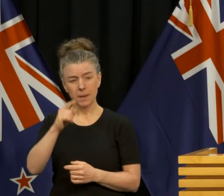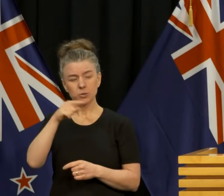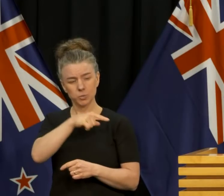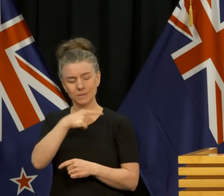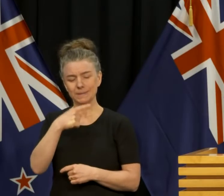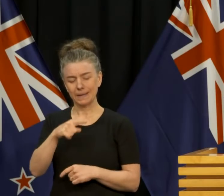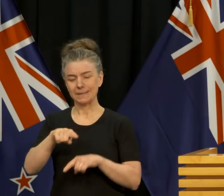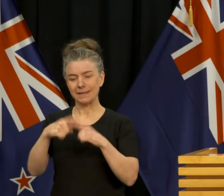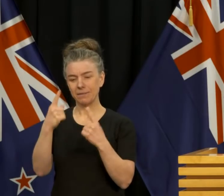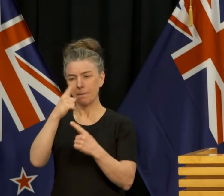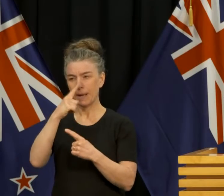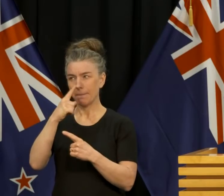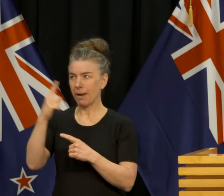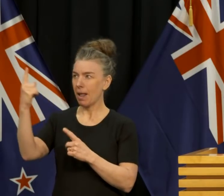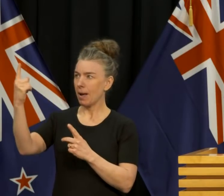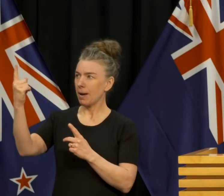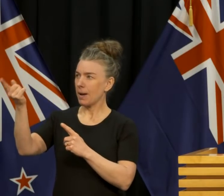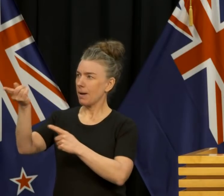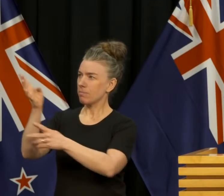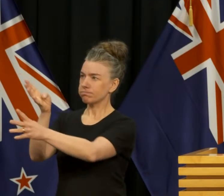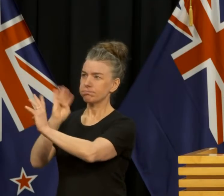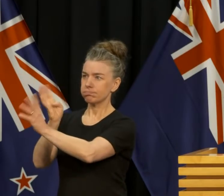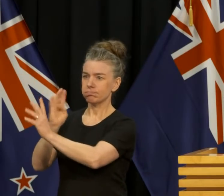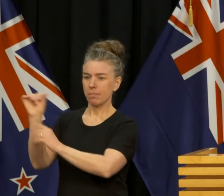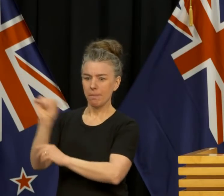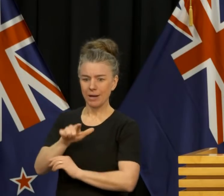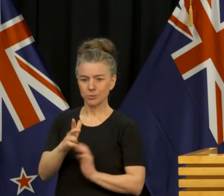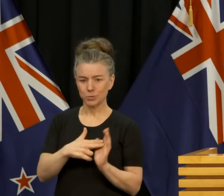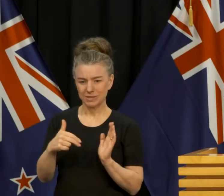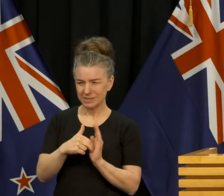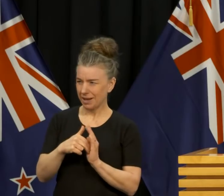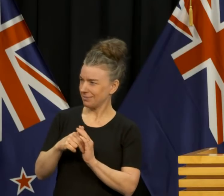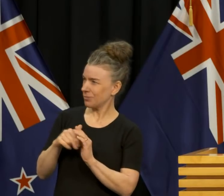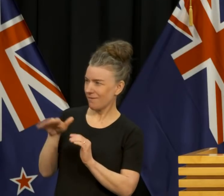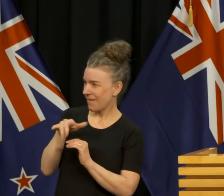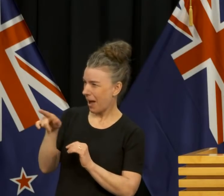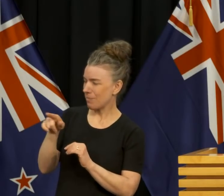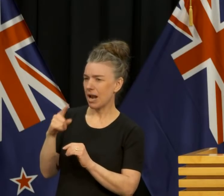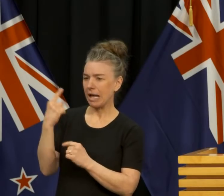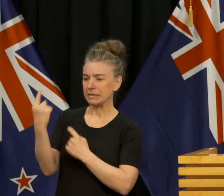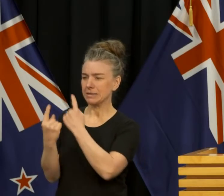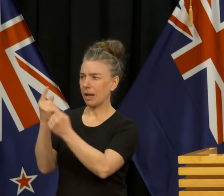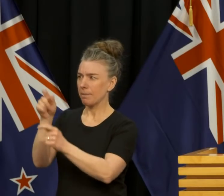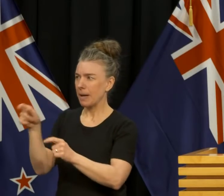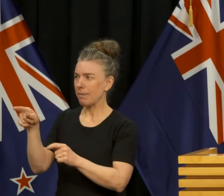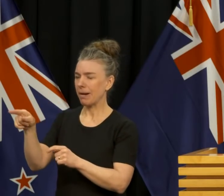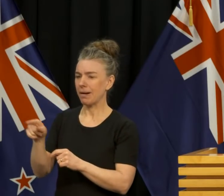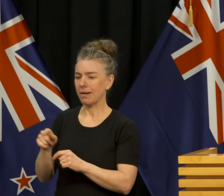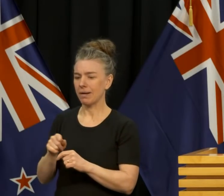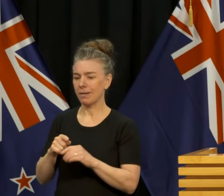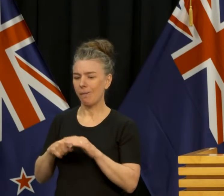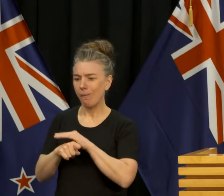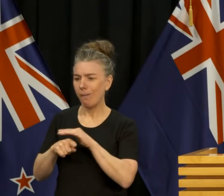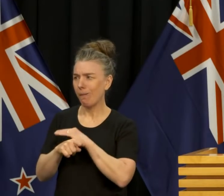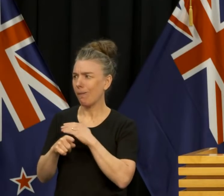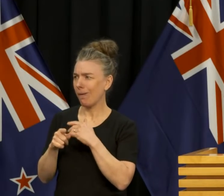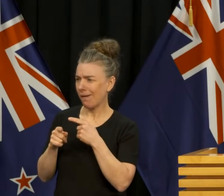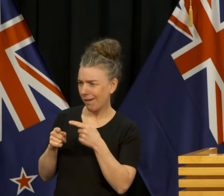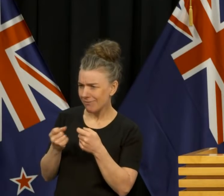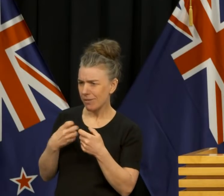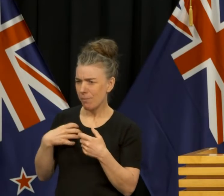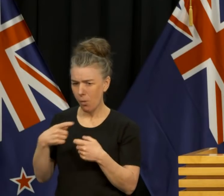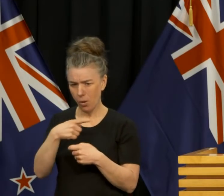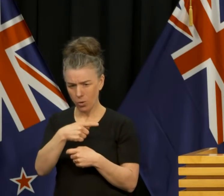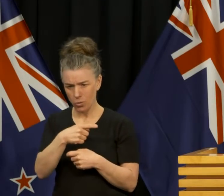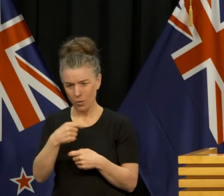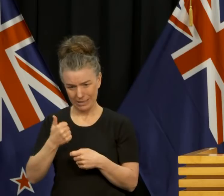these returnees change, and what are you doing to plan for that if that's the case? Look, like I said, we've done a lot, and Megan Woods and